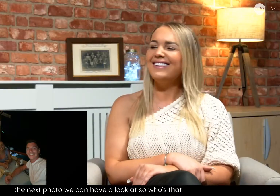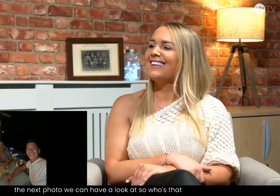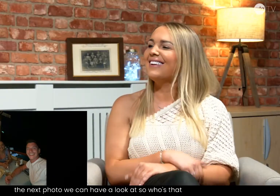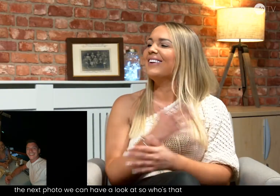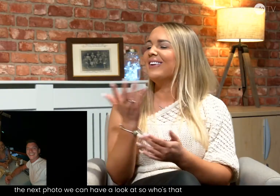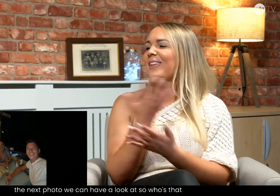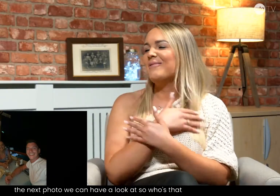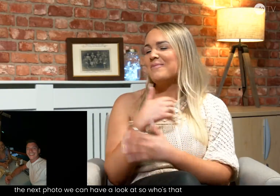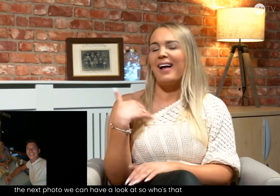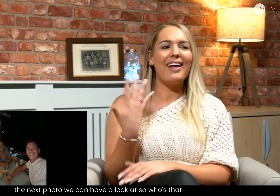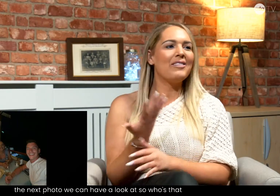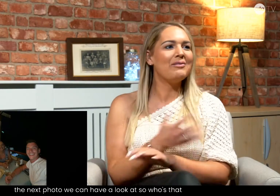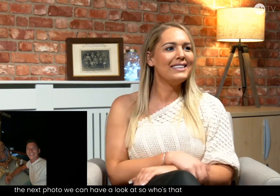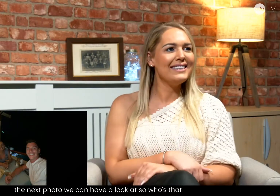That's me and my new partner.